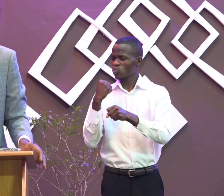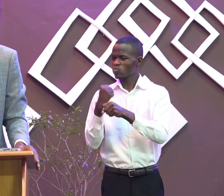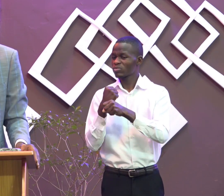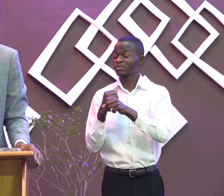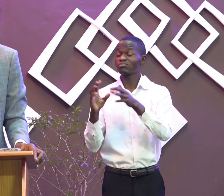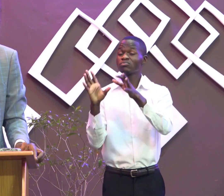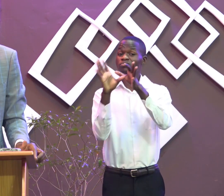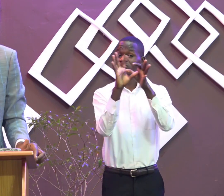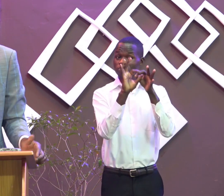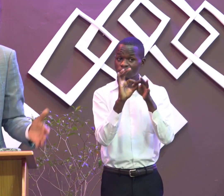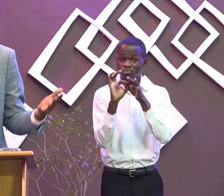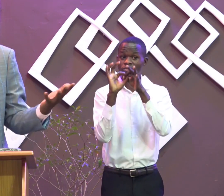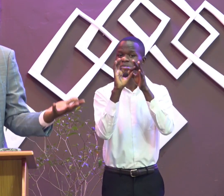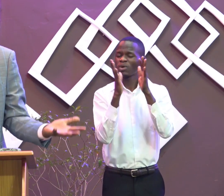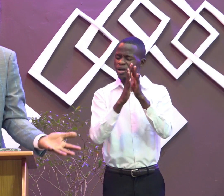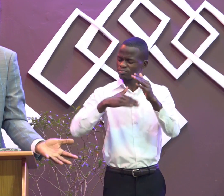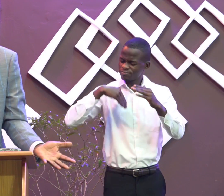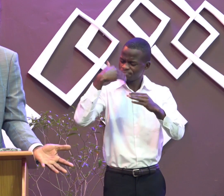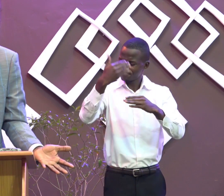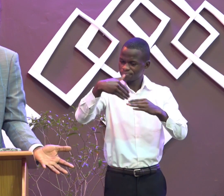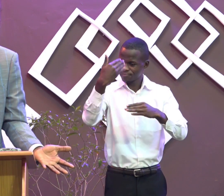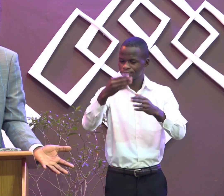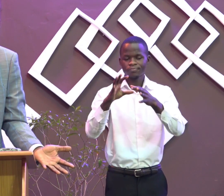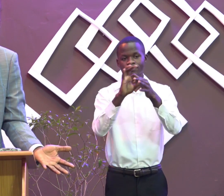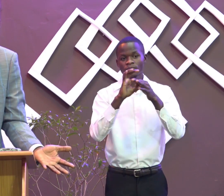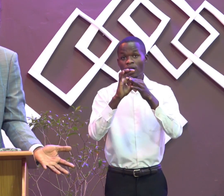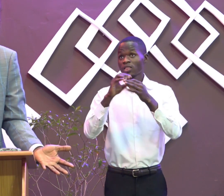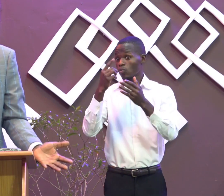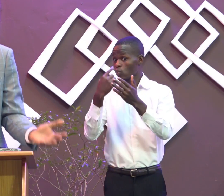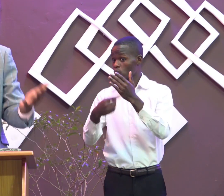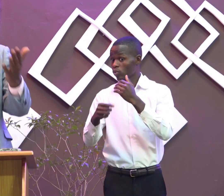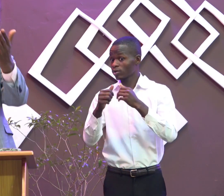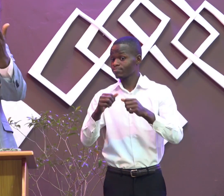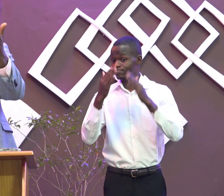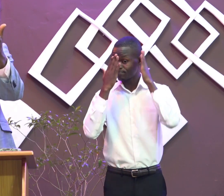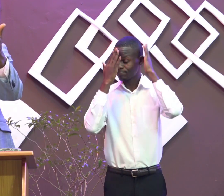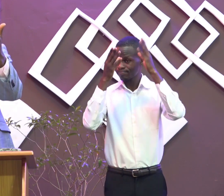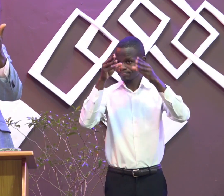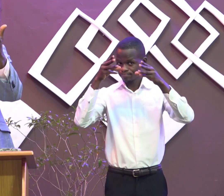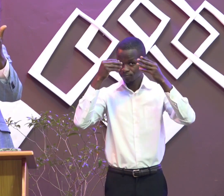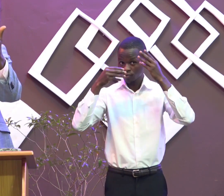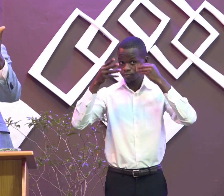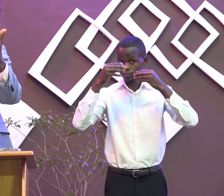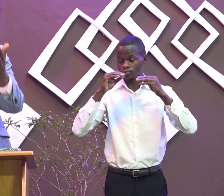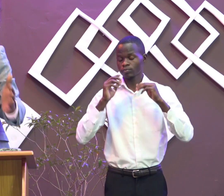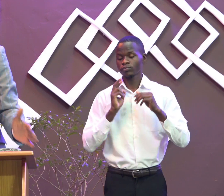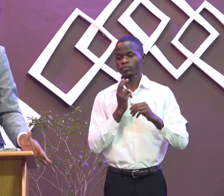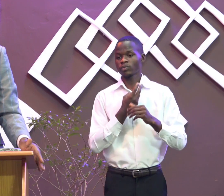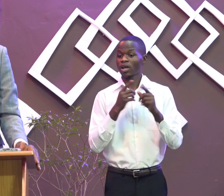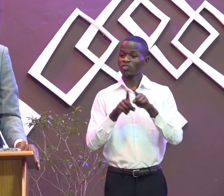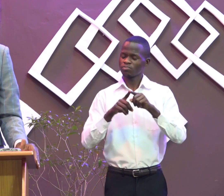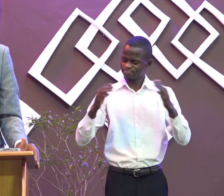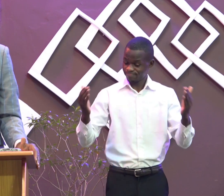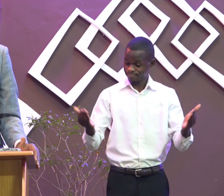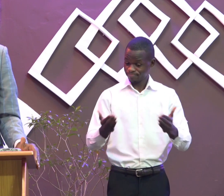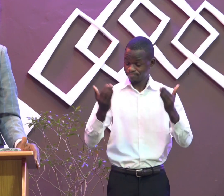that's where it will remain. Echo mukama fechi yatuyigiriza. That's what our master taught. Era nzamu abantu abatuliza abali eyo. And I want to